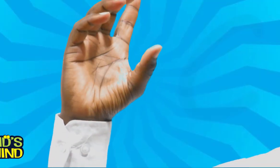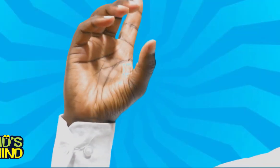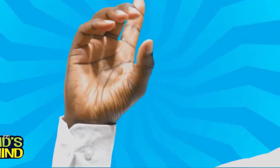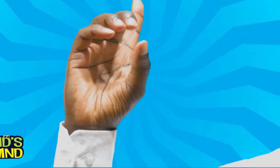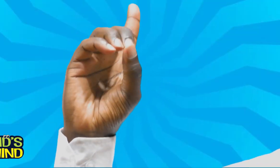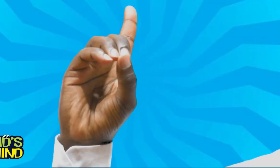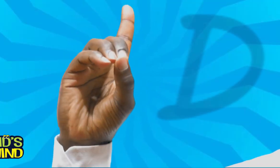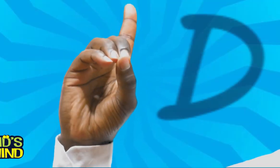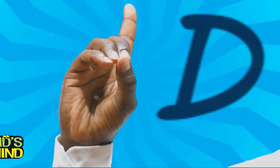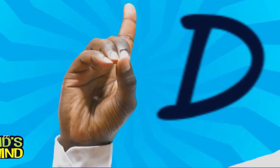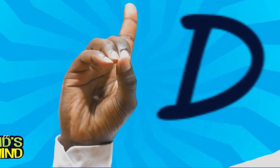D.